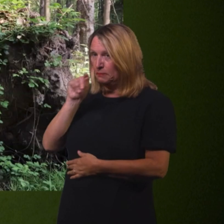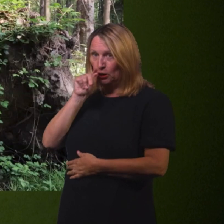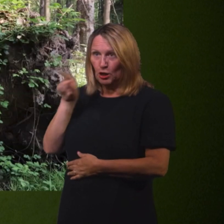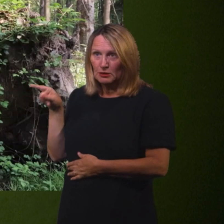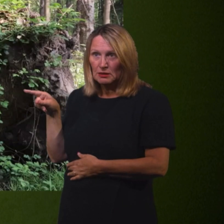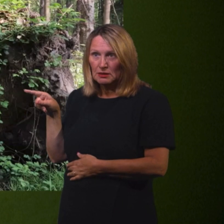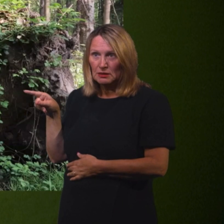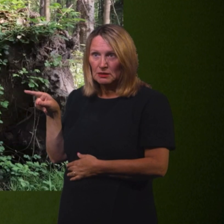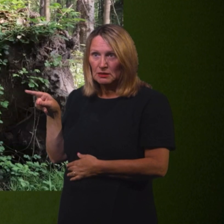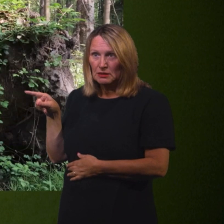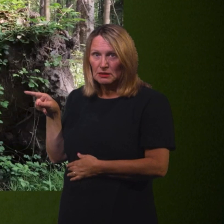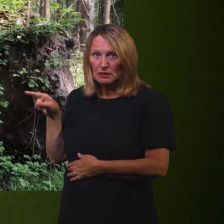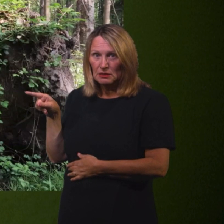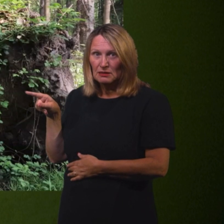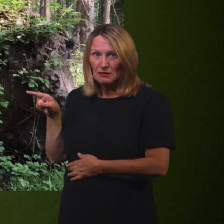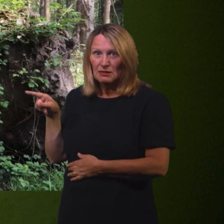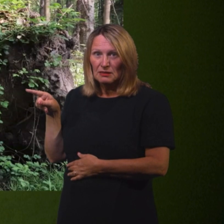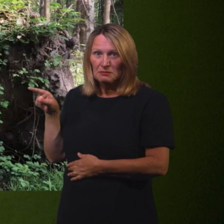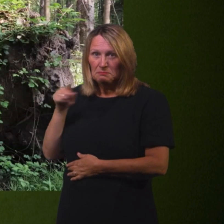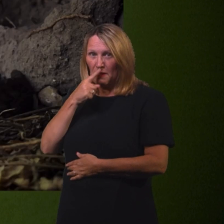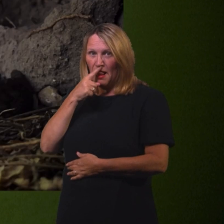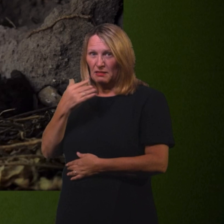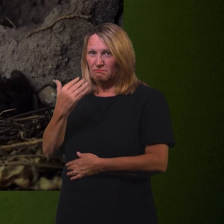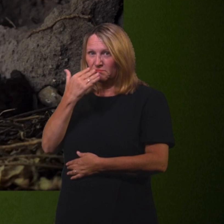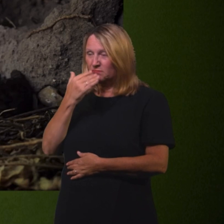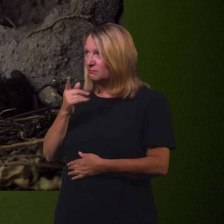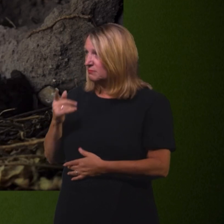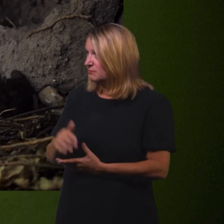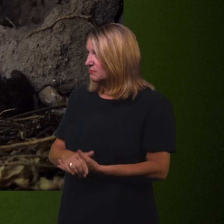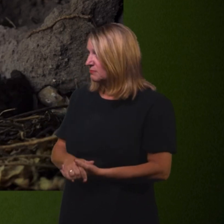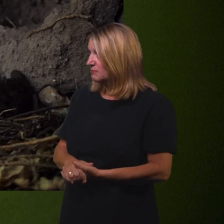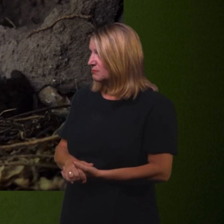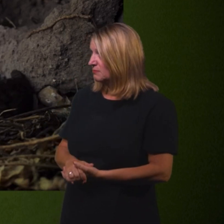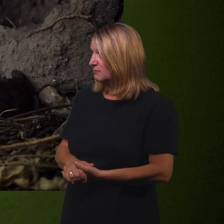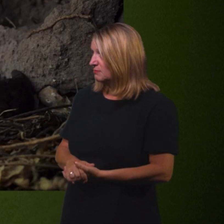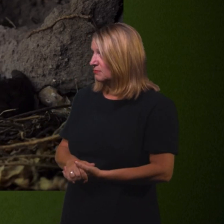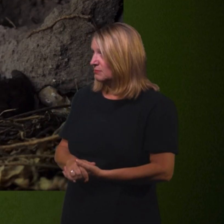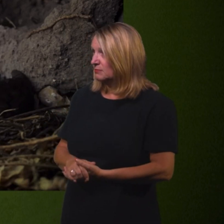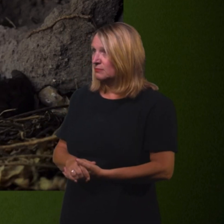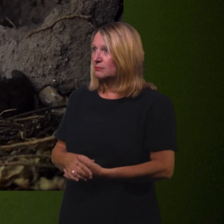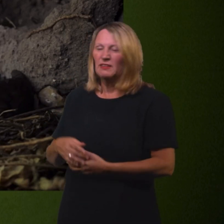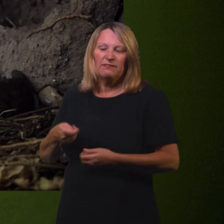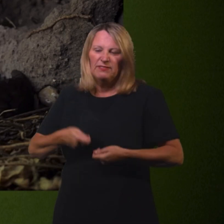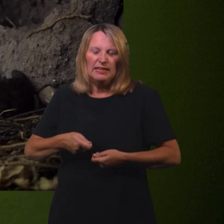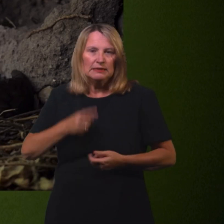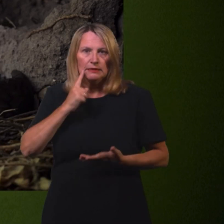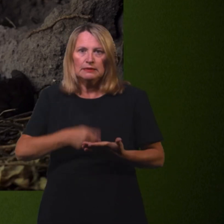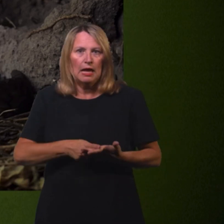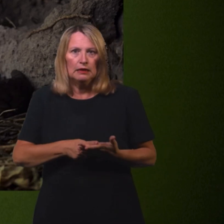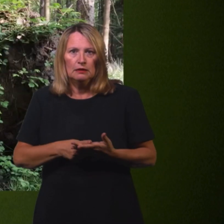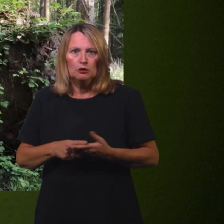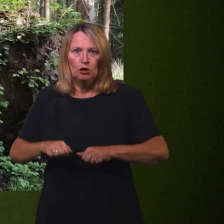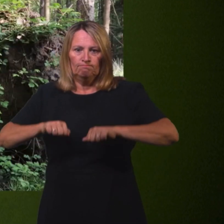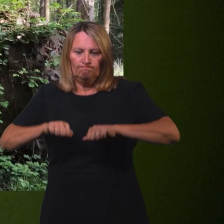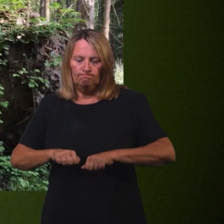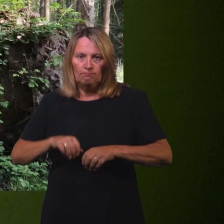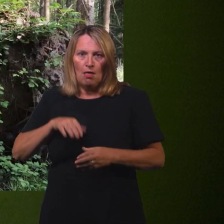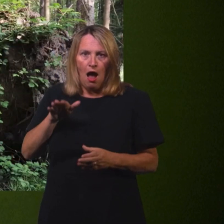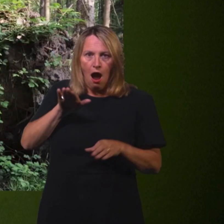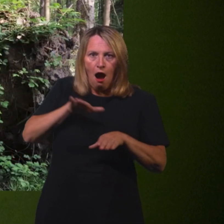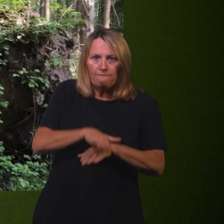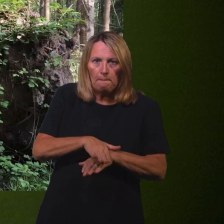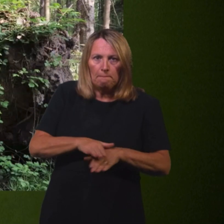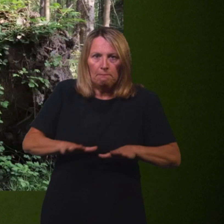definitely smell the blackbird, and it's been listening to its young. She then decides not to feed them at all, but to brood them, to keep them quiet. She